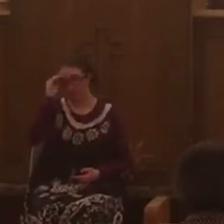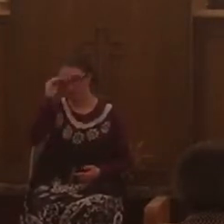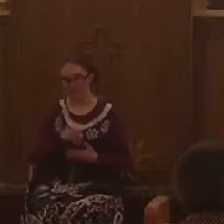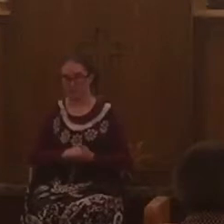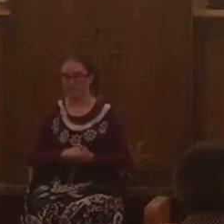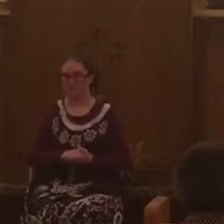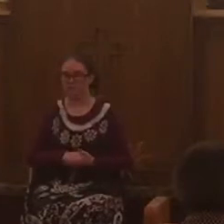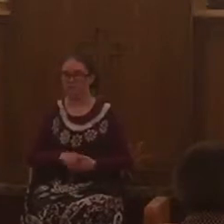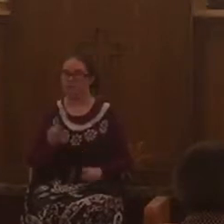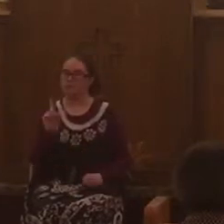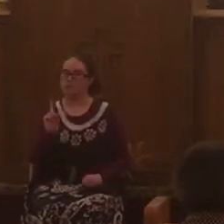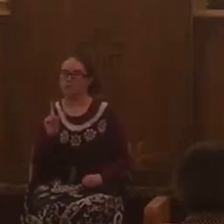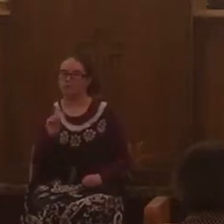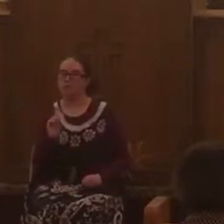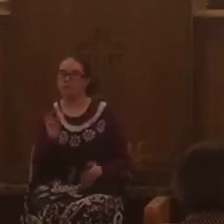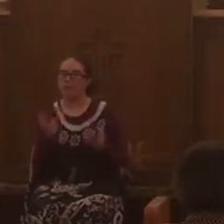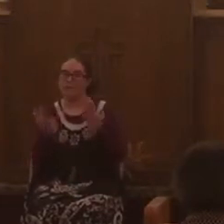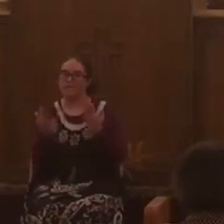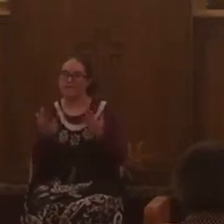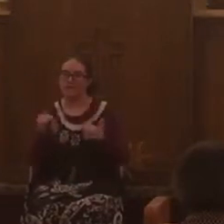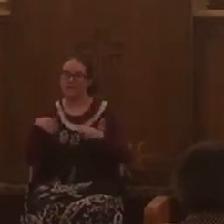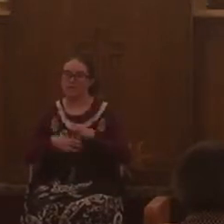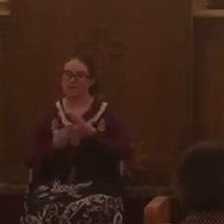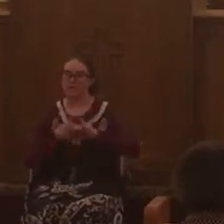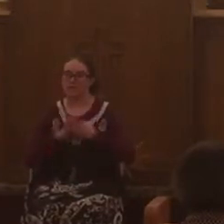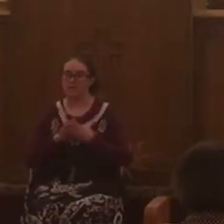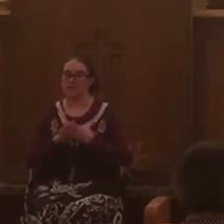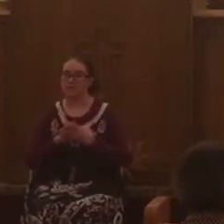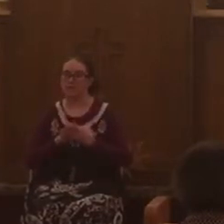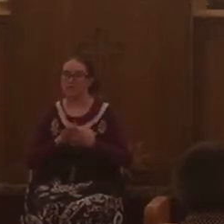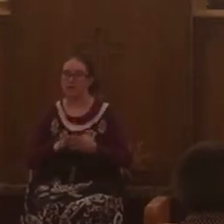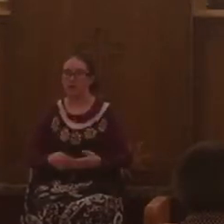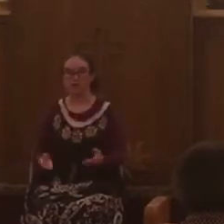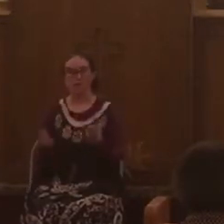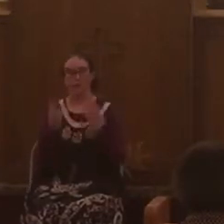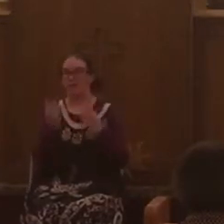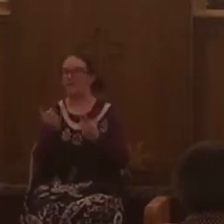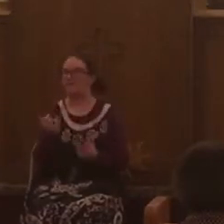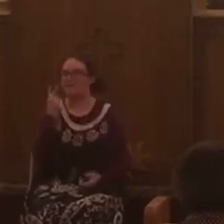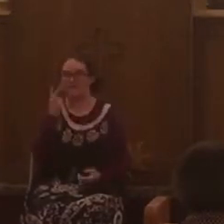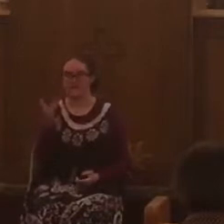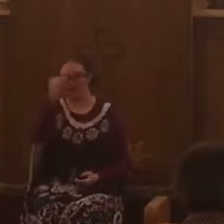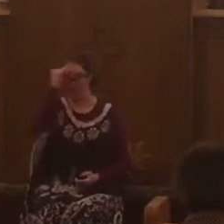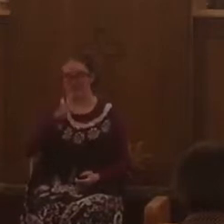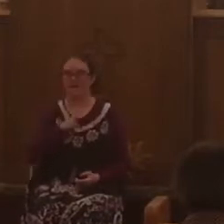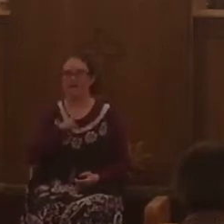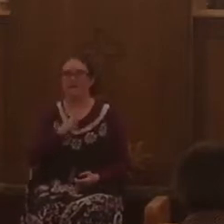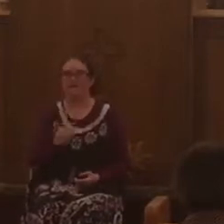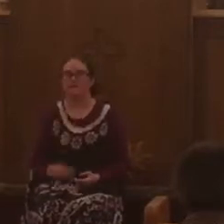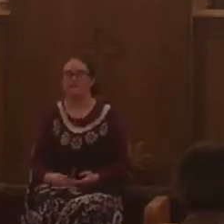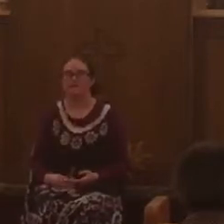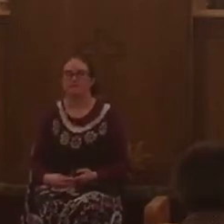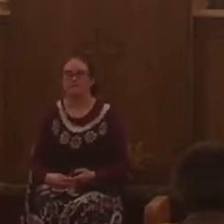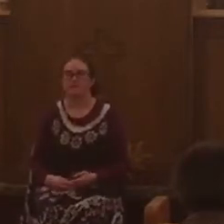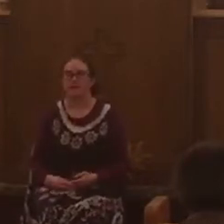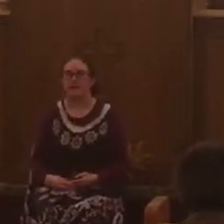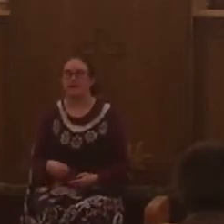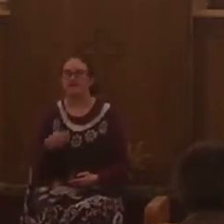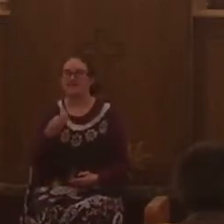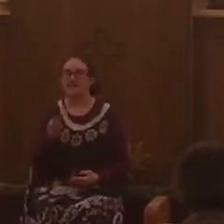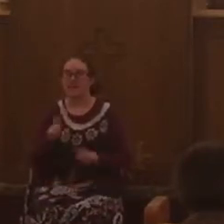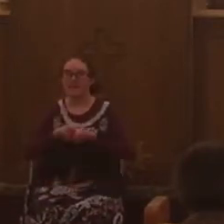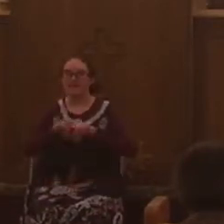life. Hallelujah. And he began to reveal to her about her husband, that she was the guy she's living with right now that ain't her